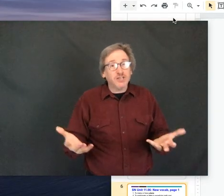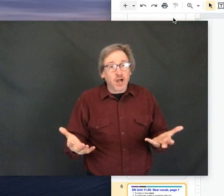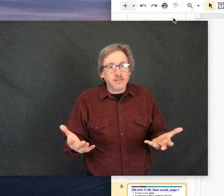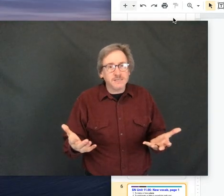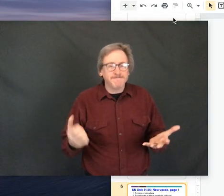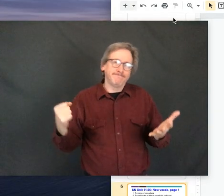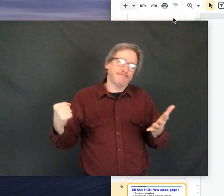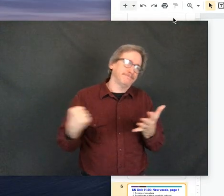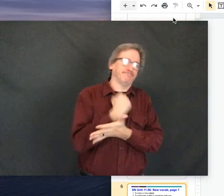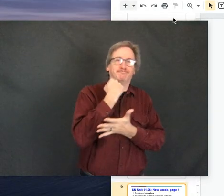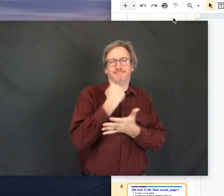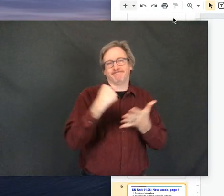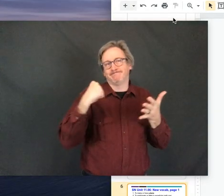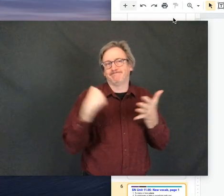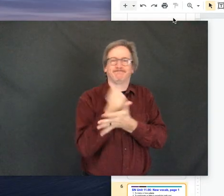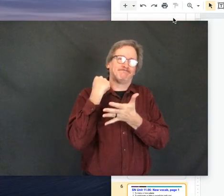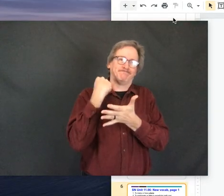Aw shucks.